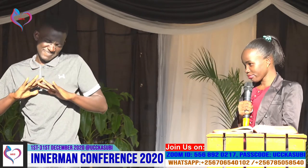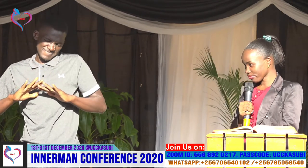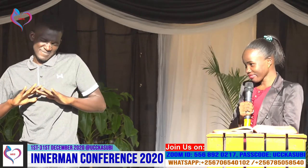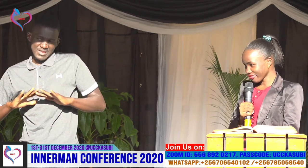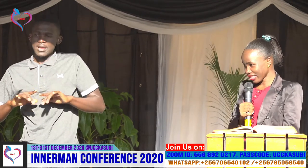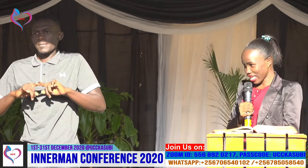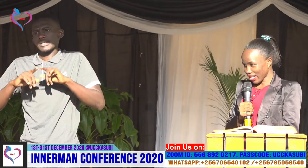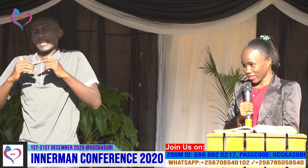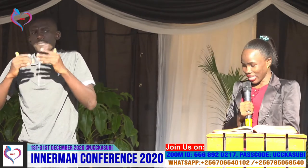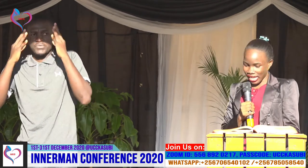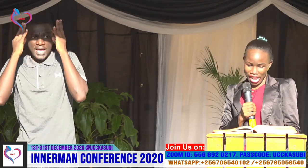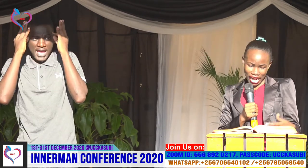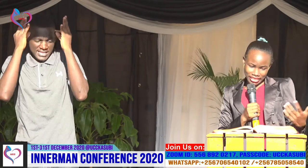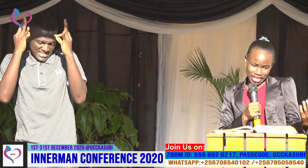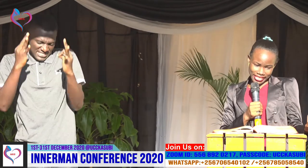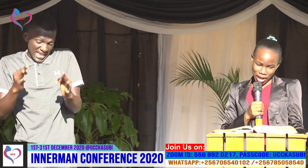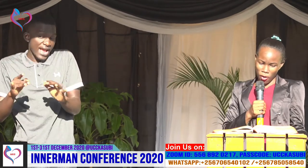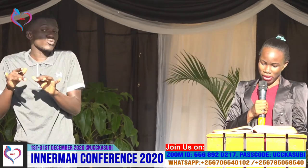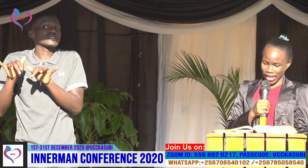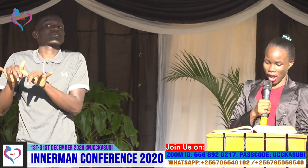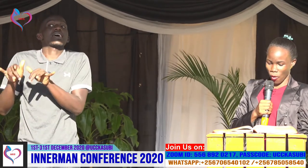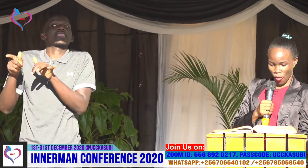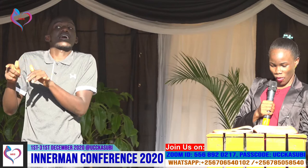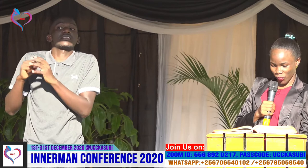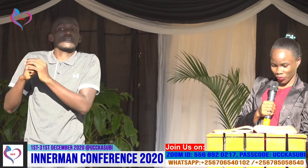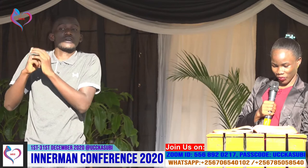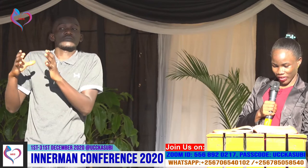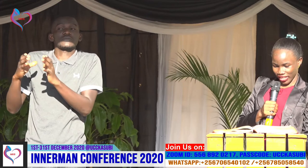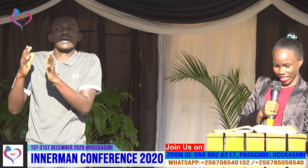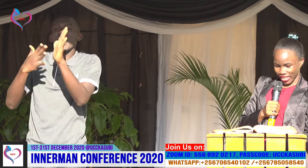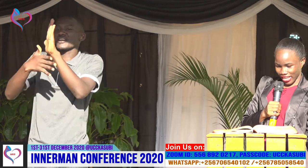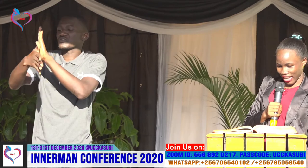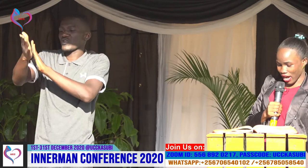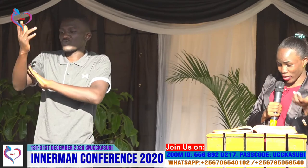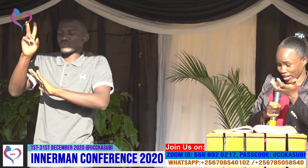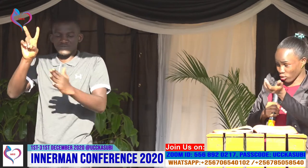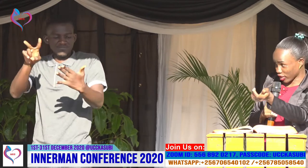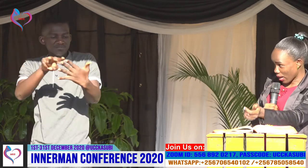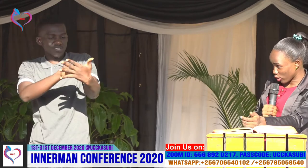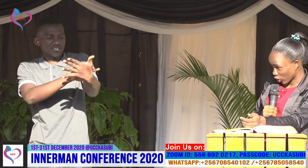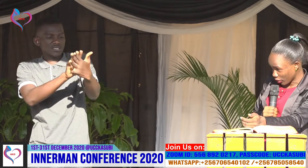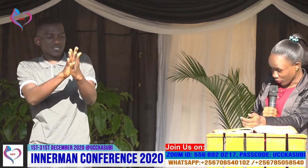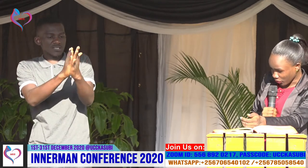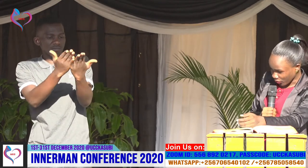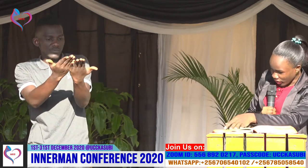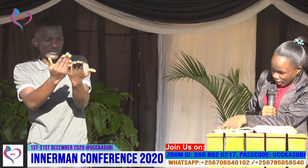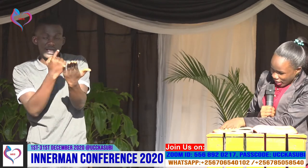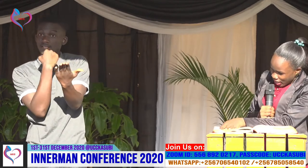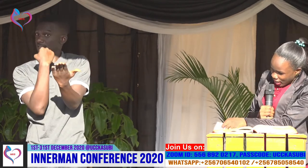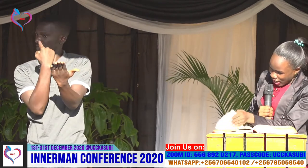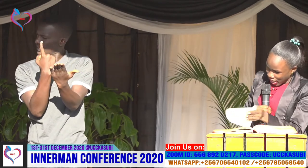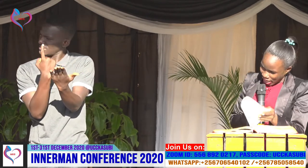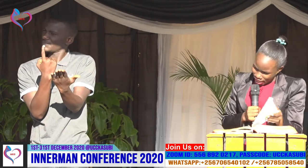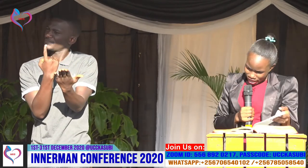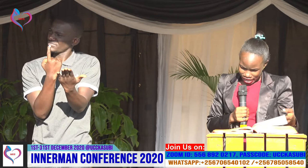So I decided to be there. And God will look at his book. And he will say, when